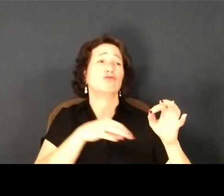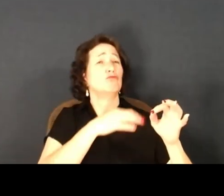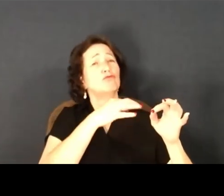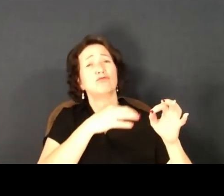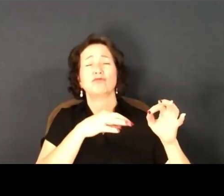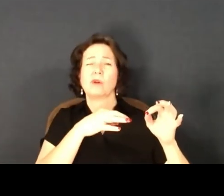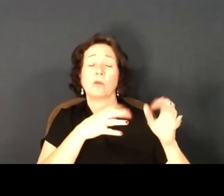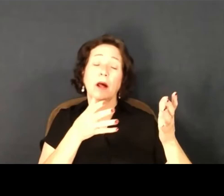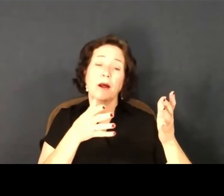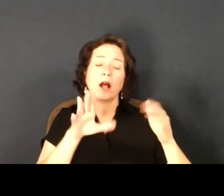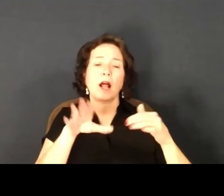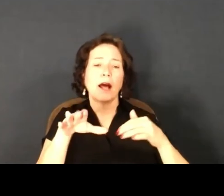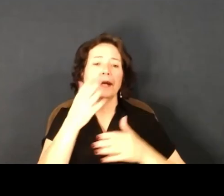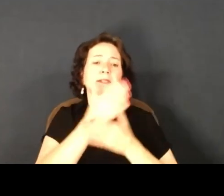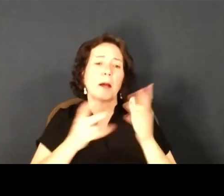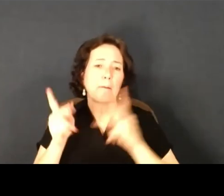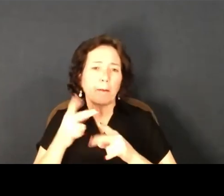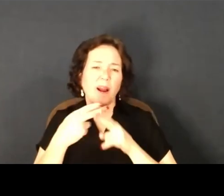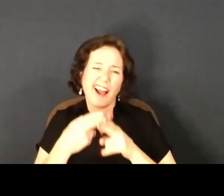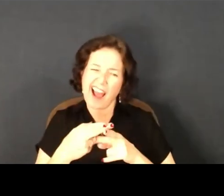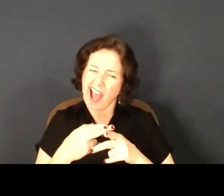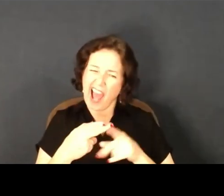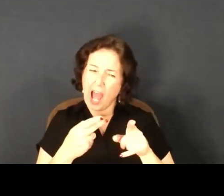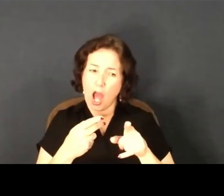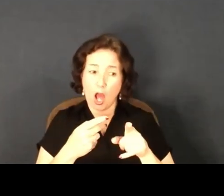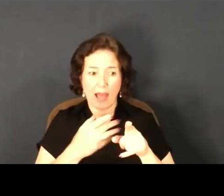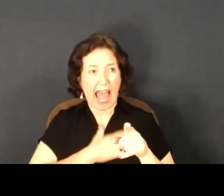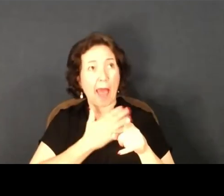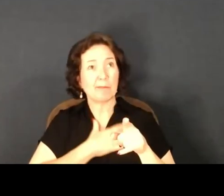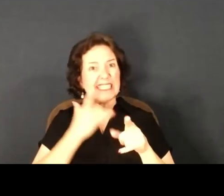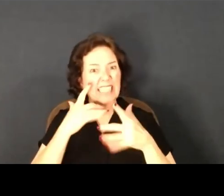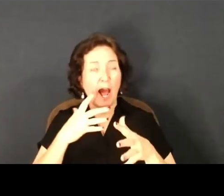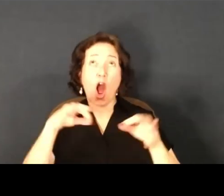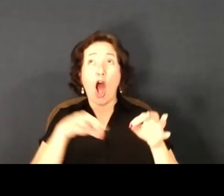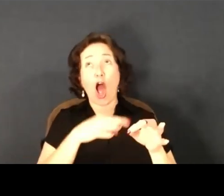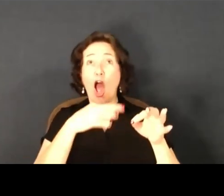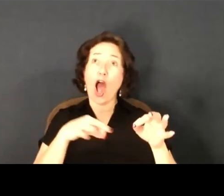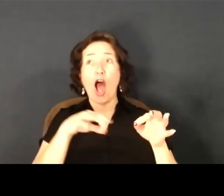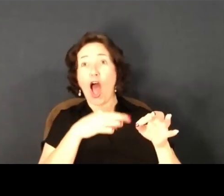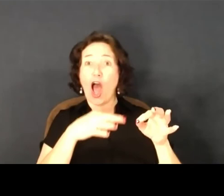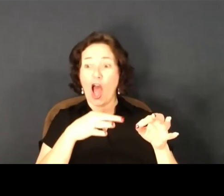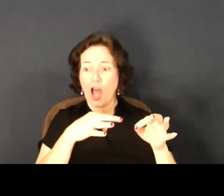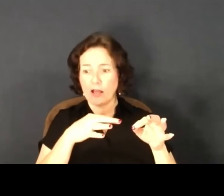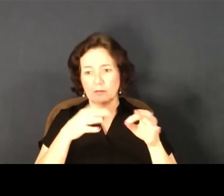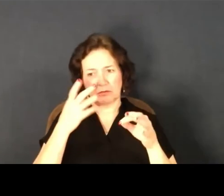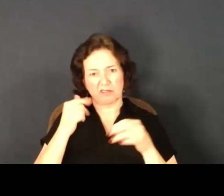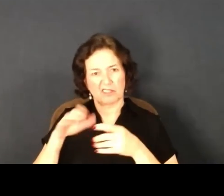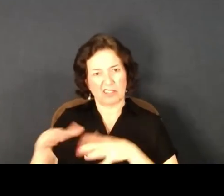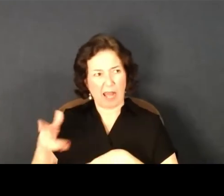what some people thought was a little bit too happy of a song over the grave of